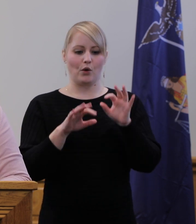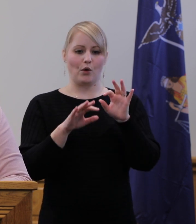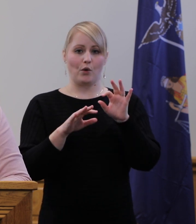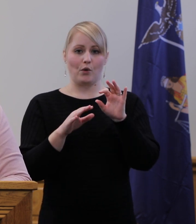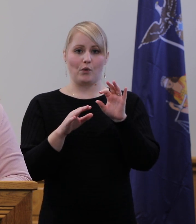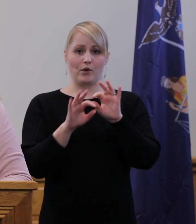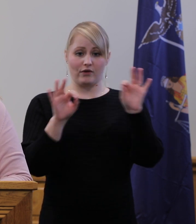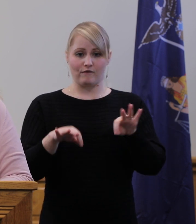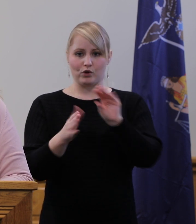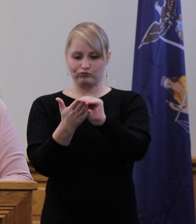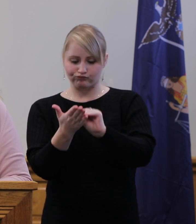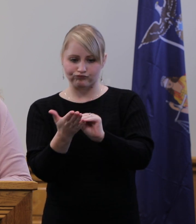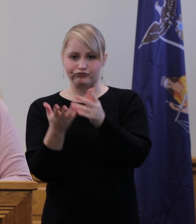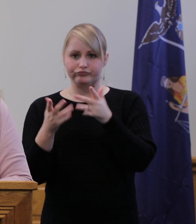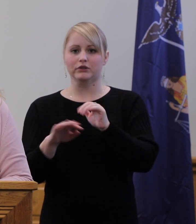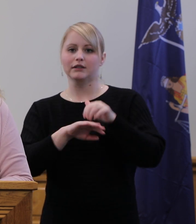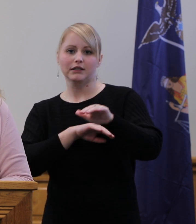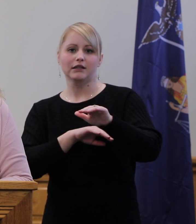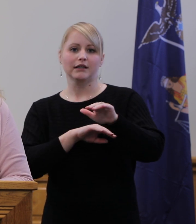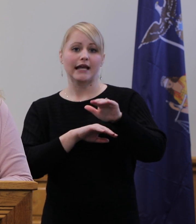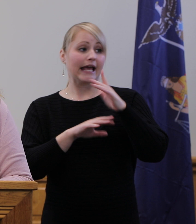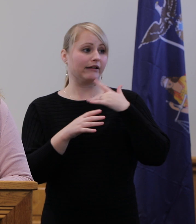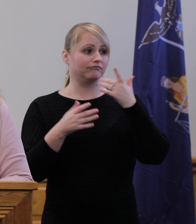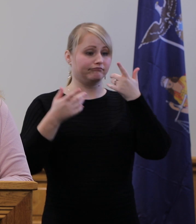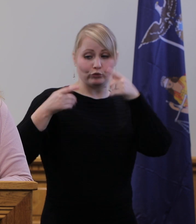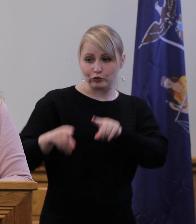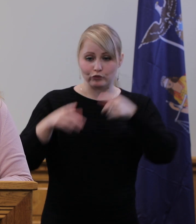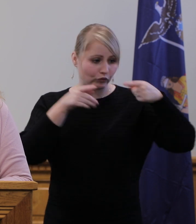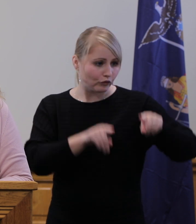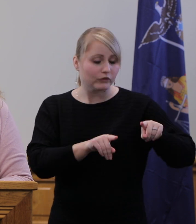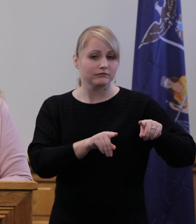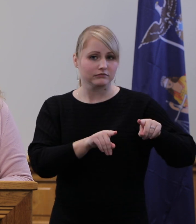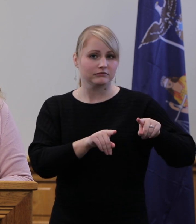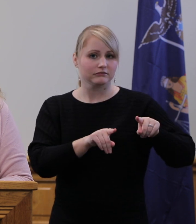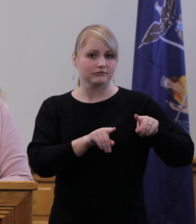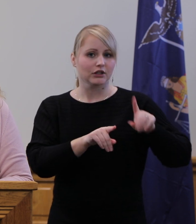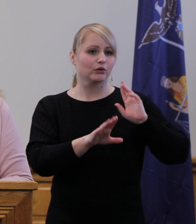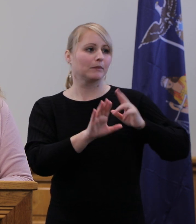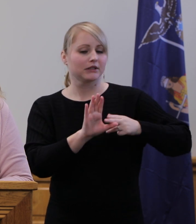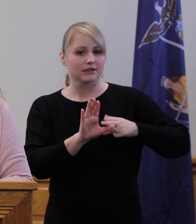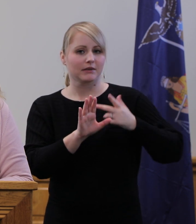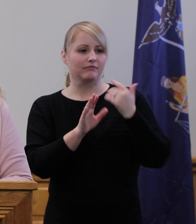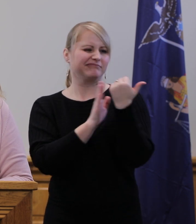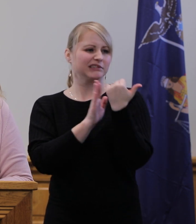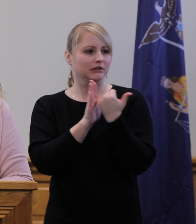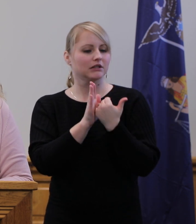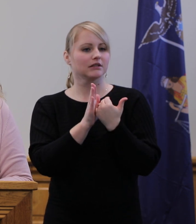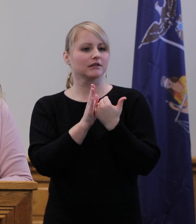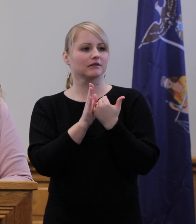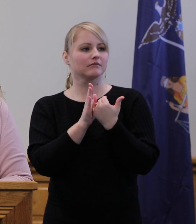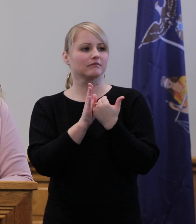completed and the senior agrees to participate, Office for the Aging staff will provide the adopter with a list of items the senior